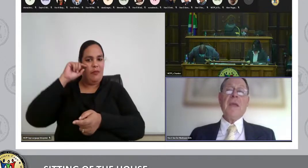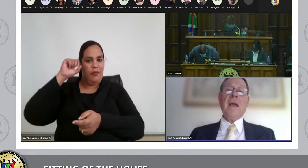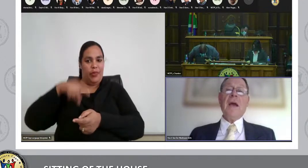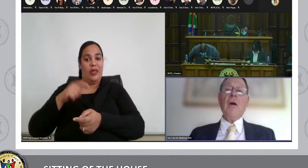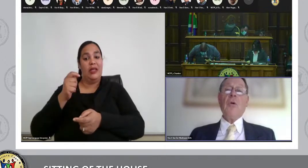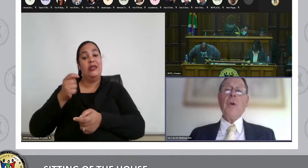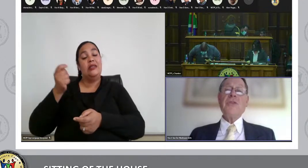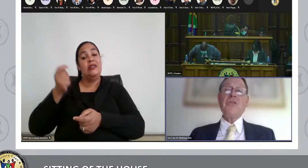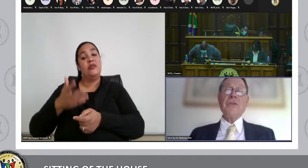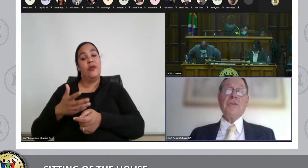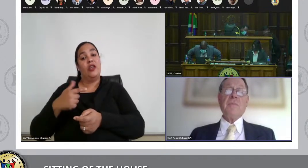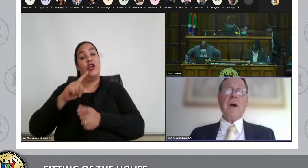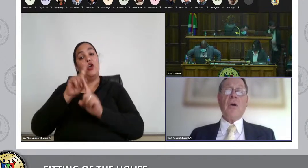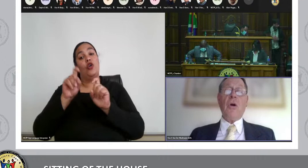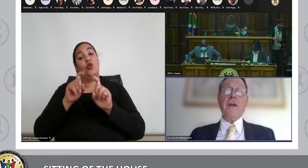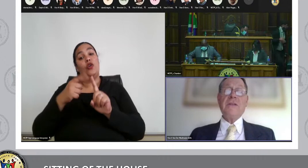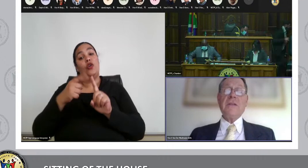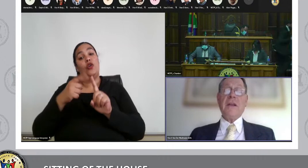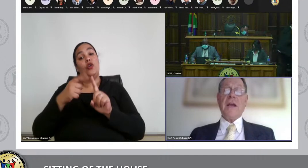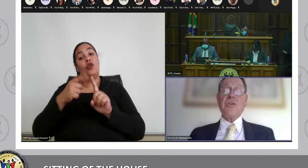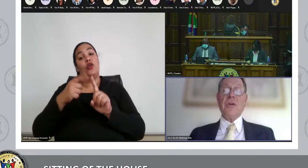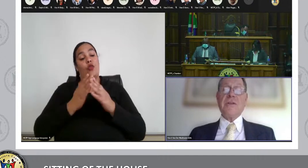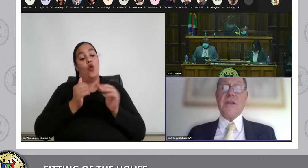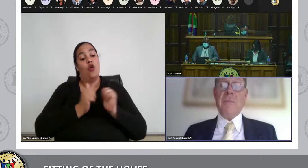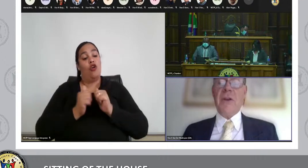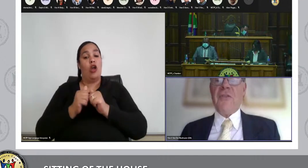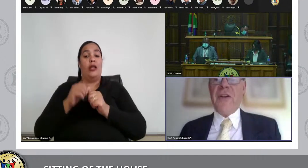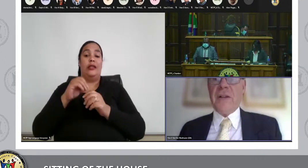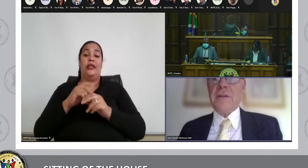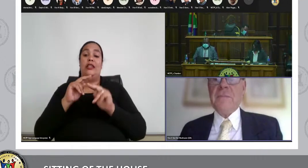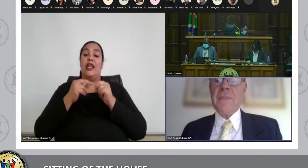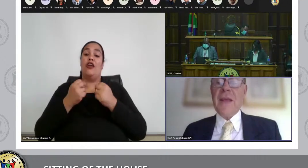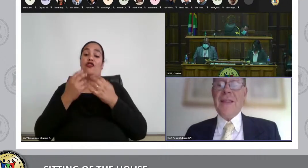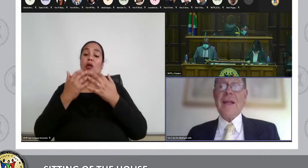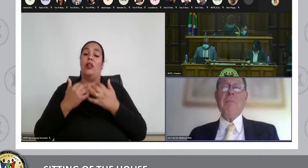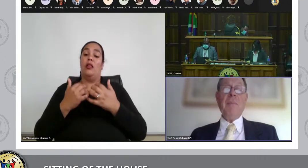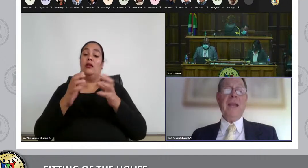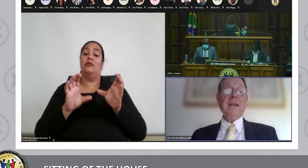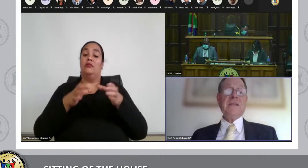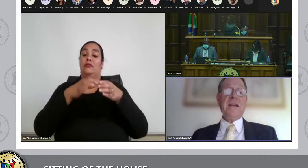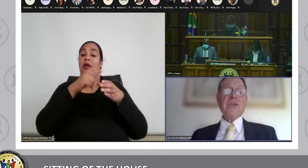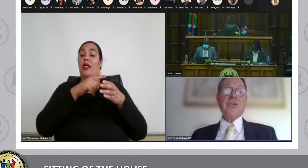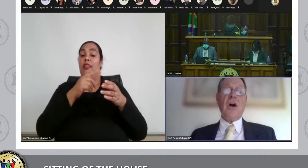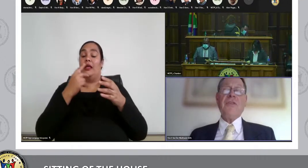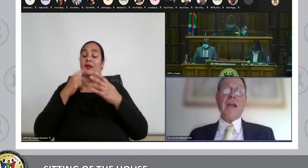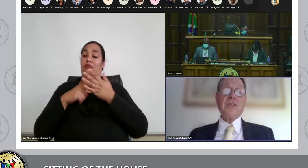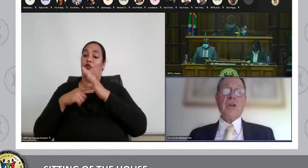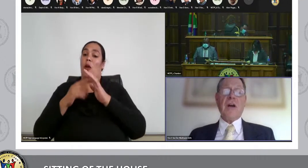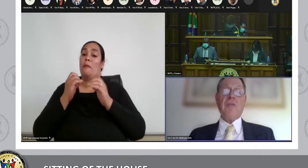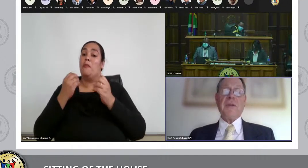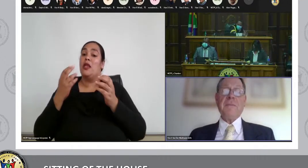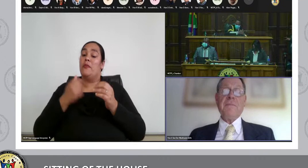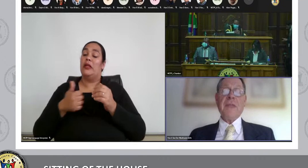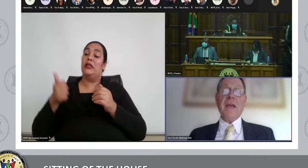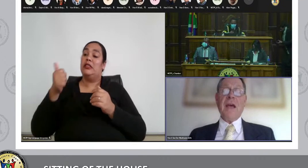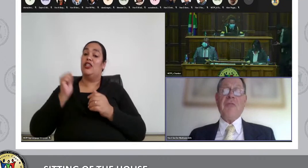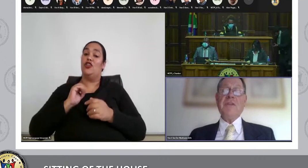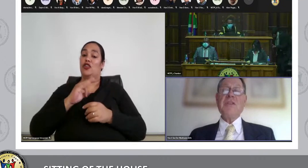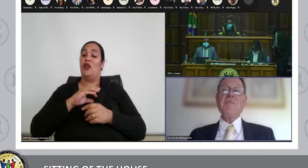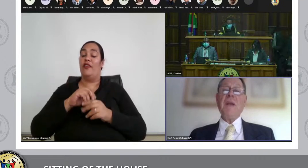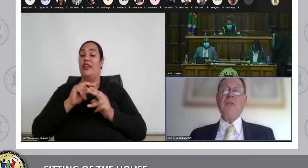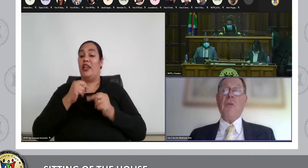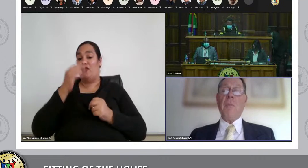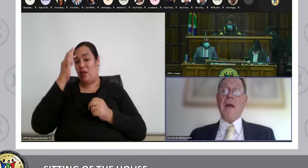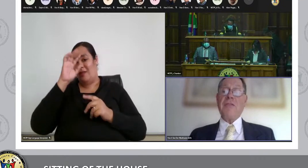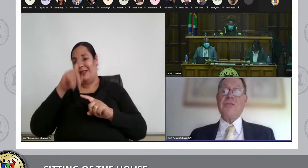Speaker, our questions by our colleagues in the National Assembly revealed that many senior staff in national government have